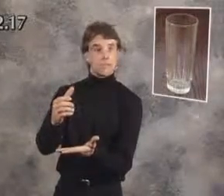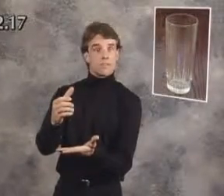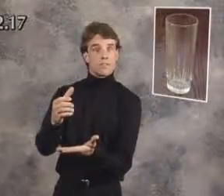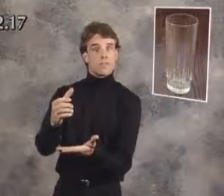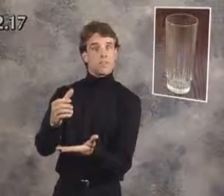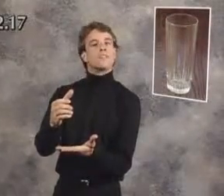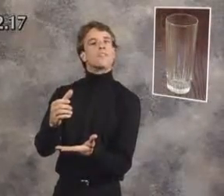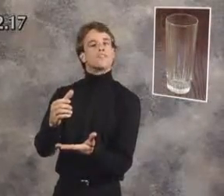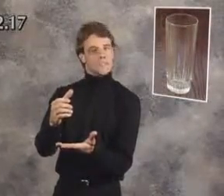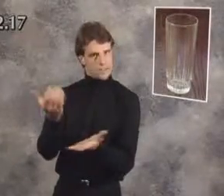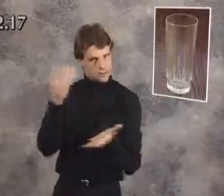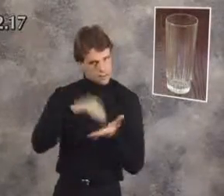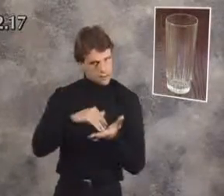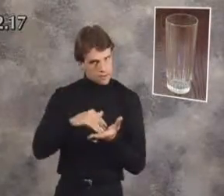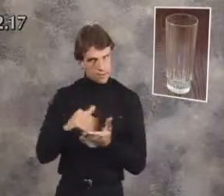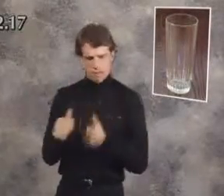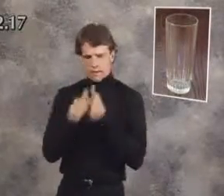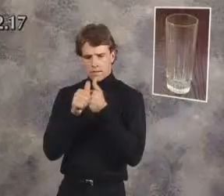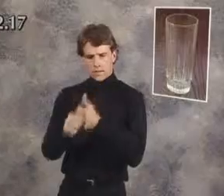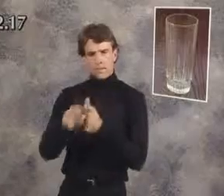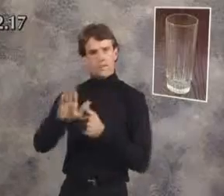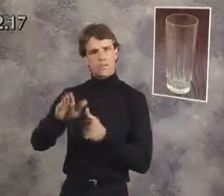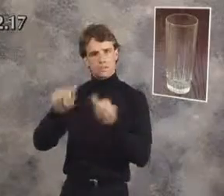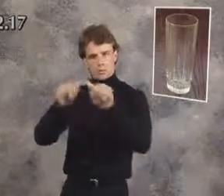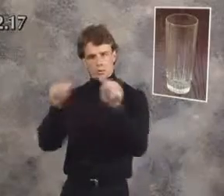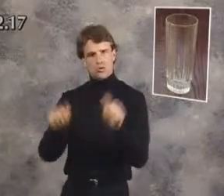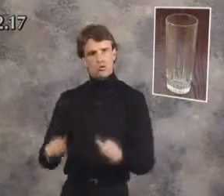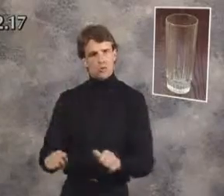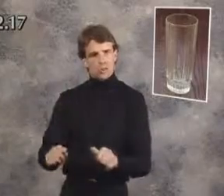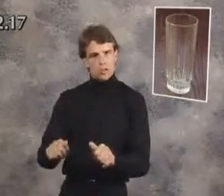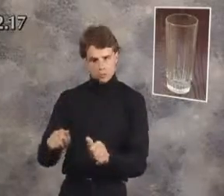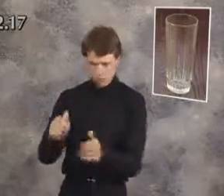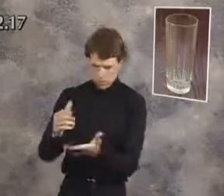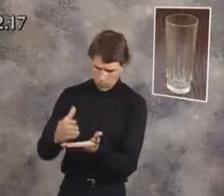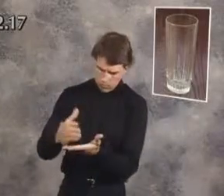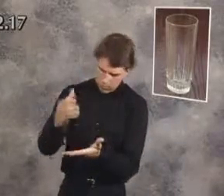Glass. Again, this is a sign which follows shape.